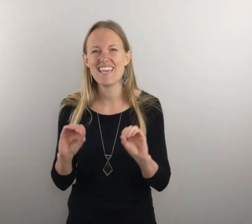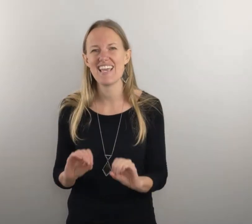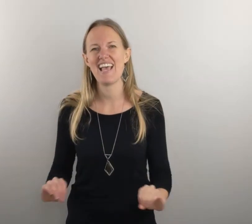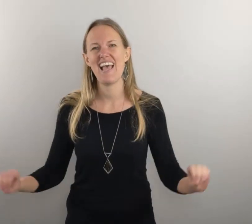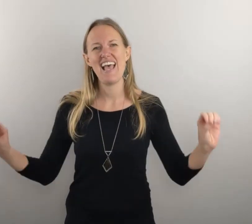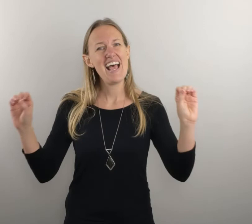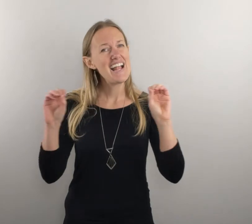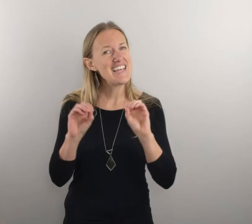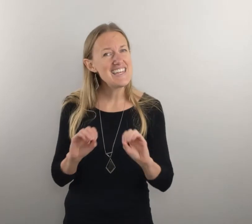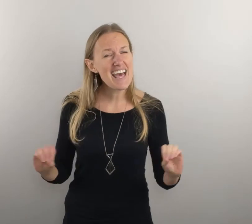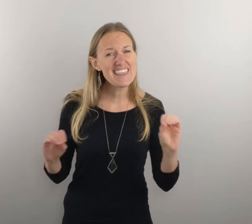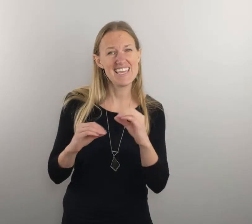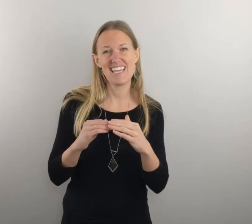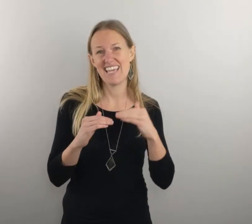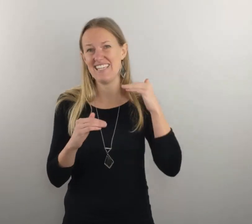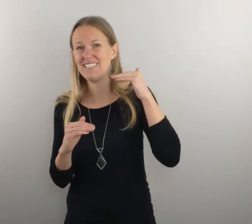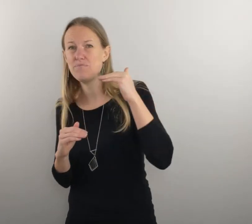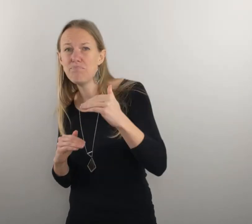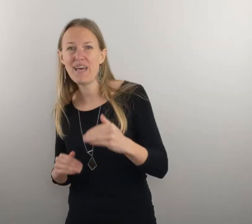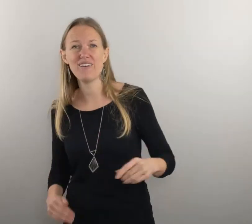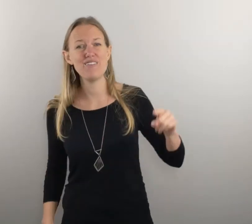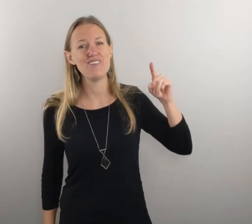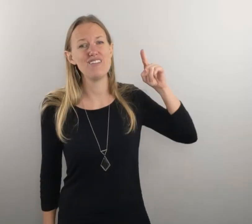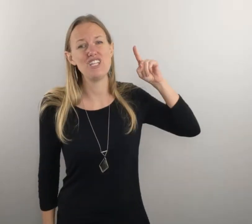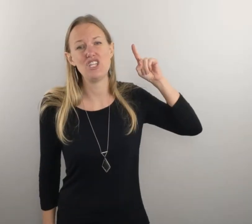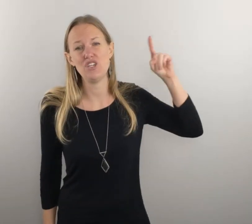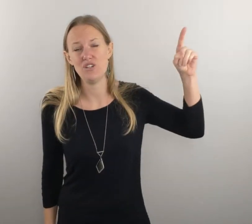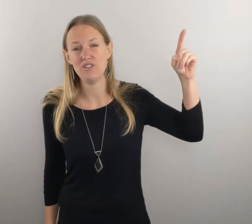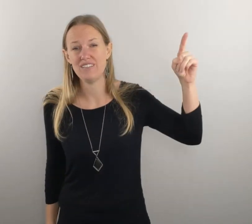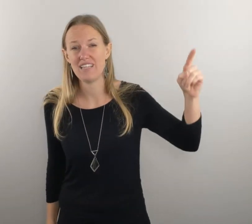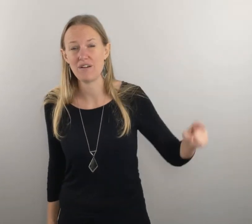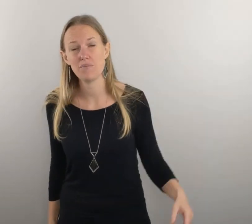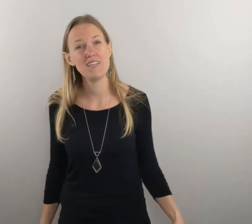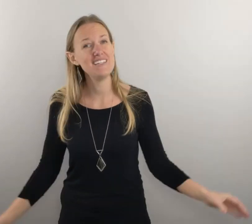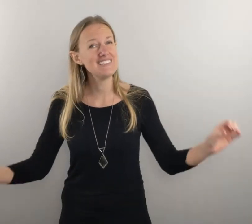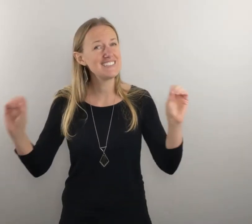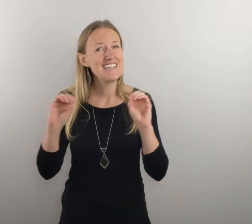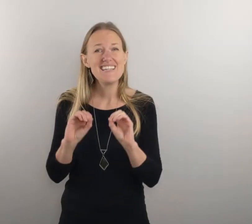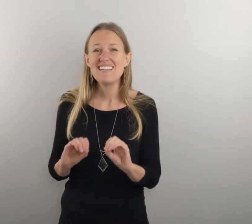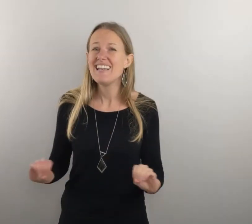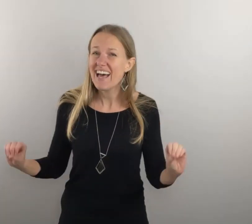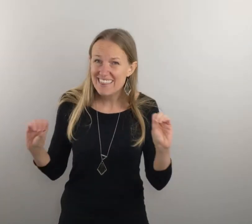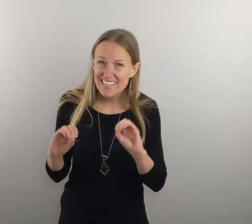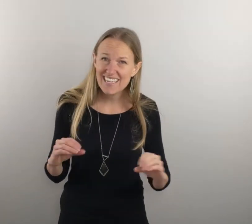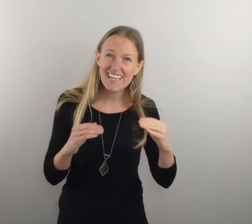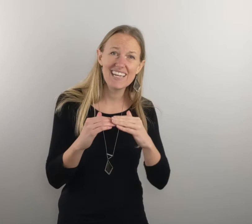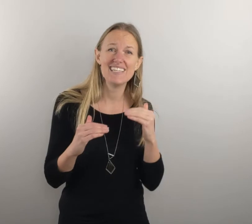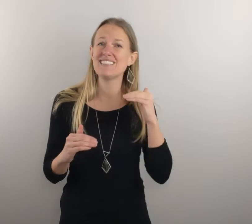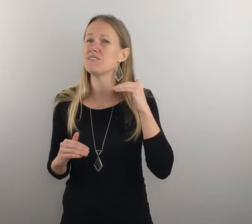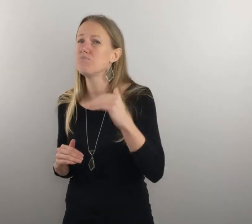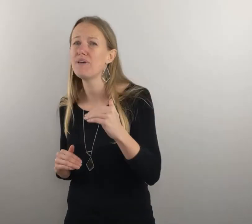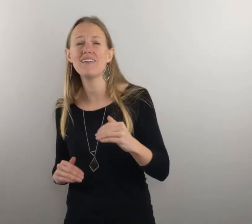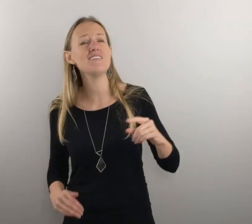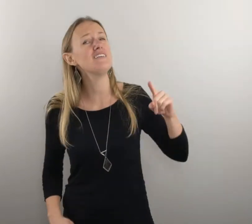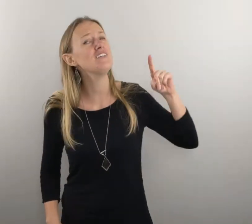nothing. Nothing is better than you. And then that repeats. Nothing is better than